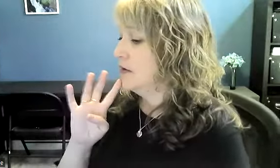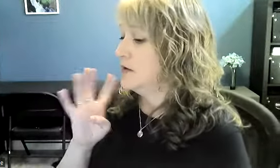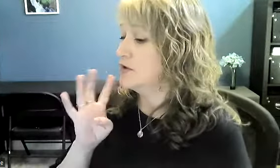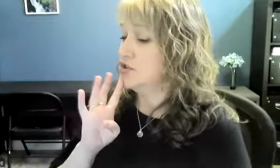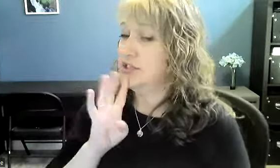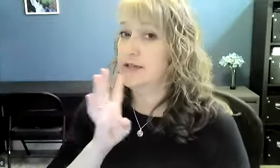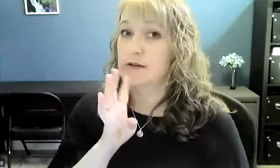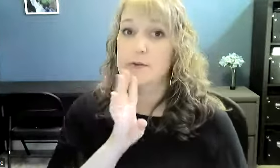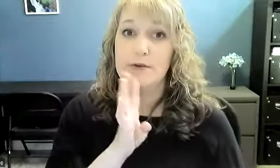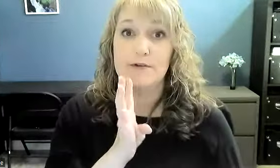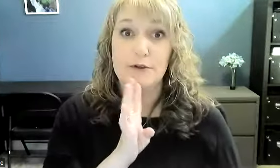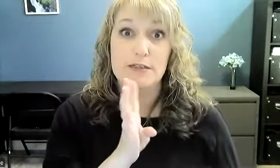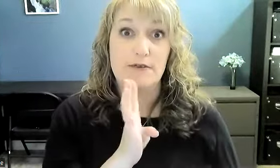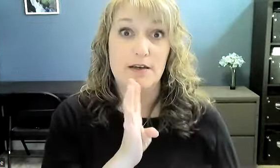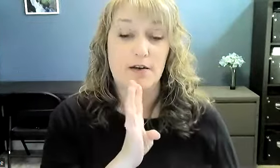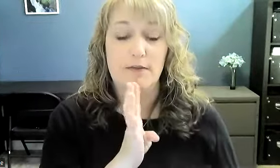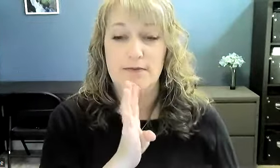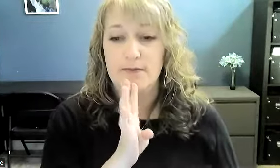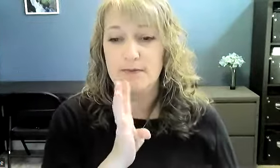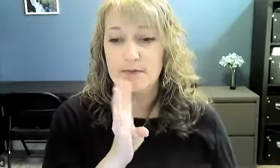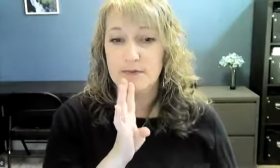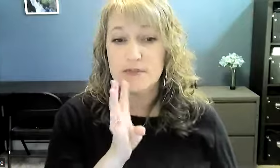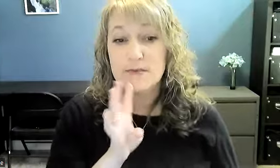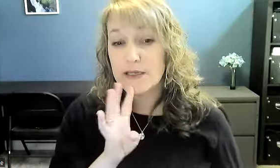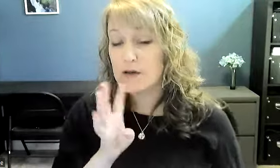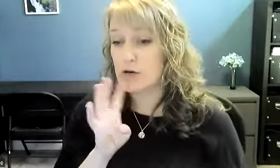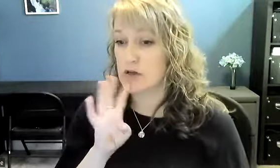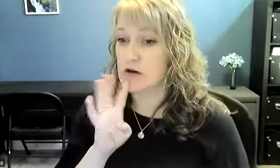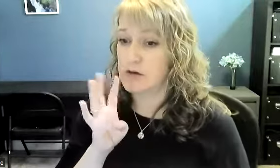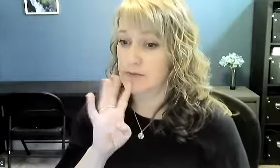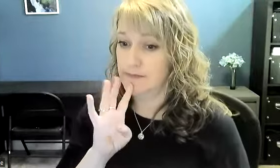your chin with your first finger. Speak or talk.